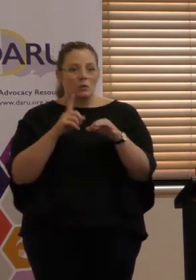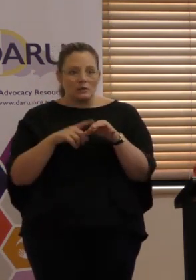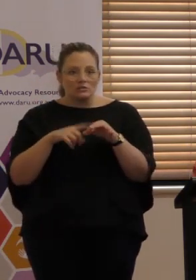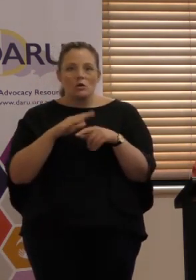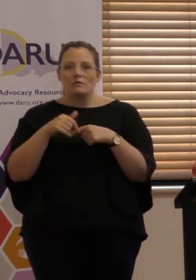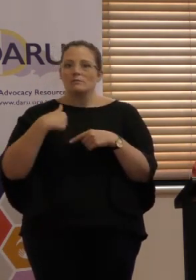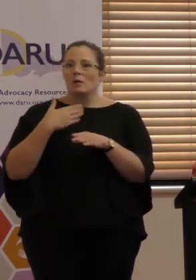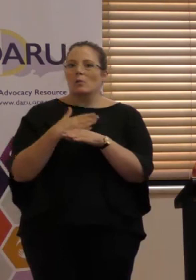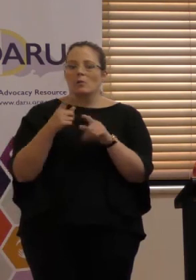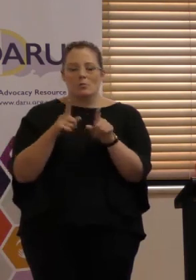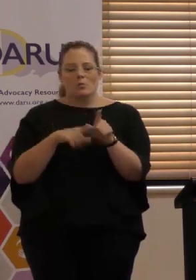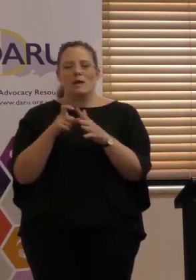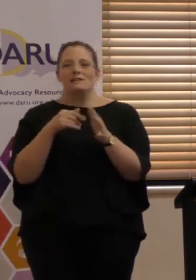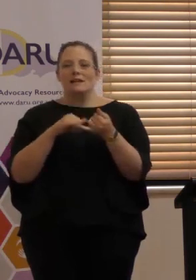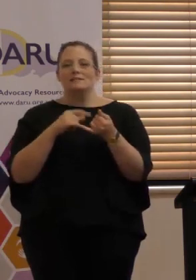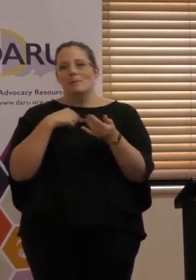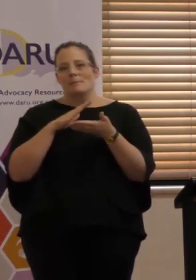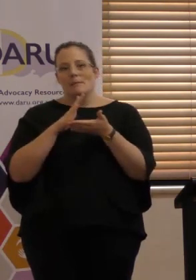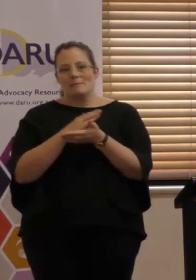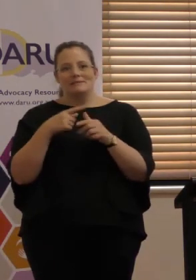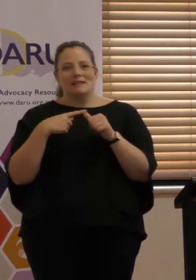them. Thank you.